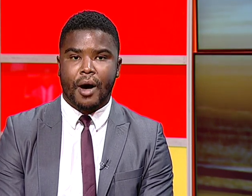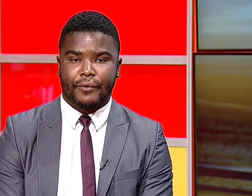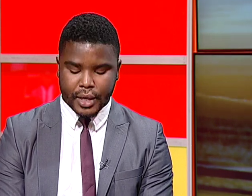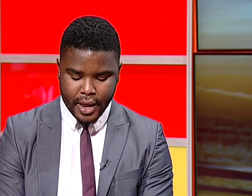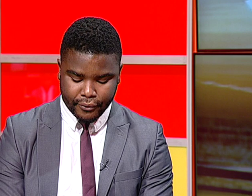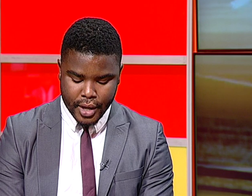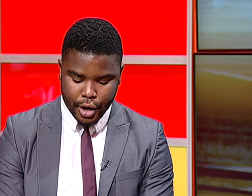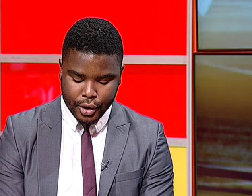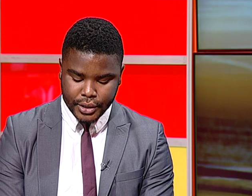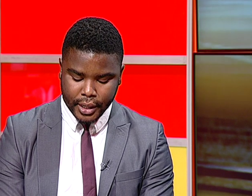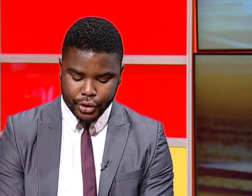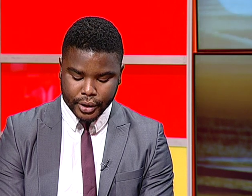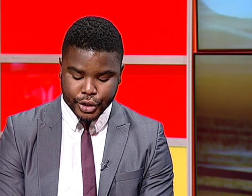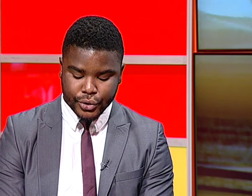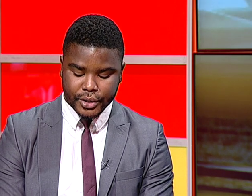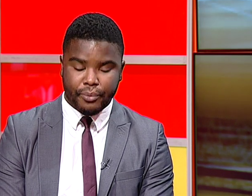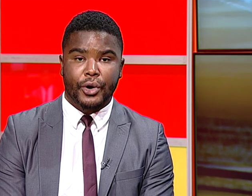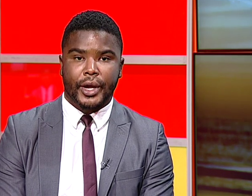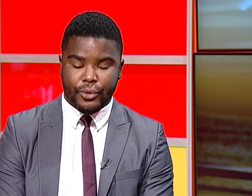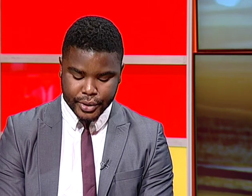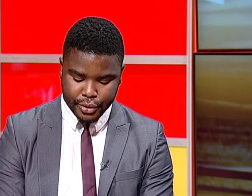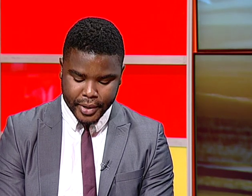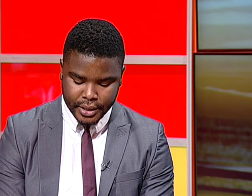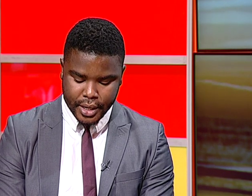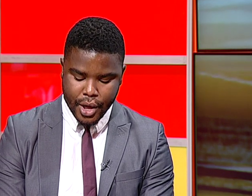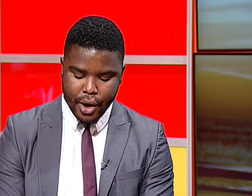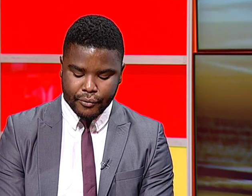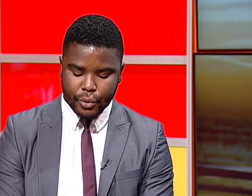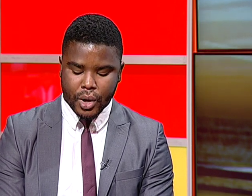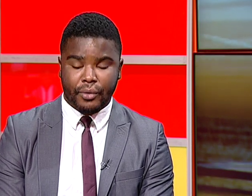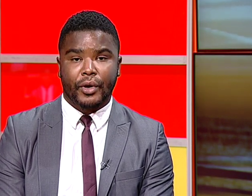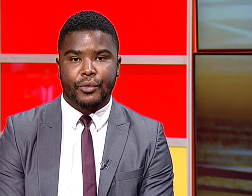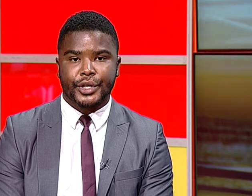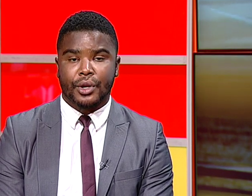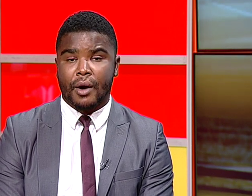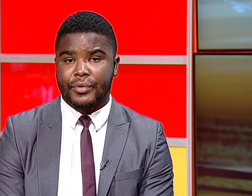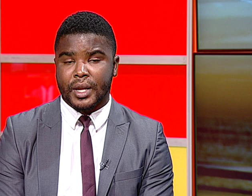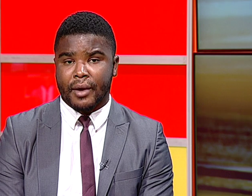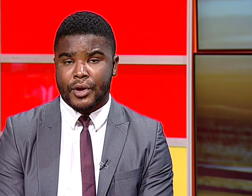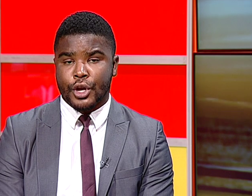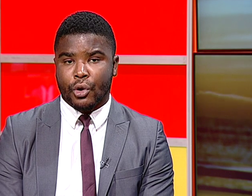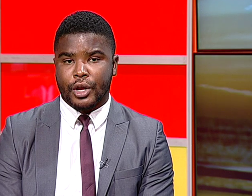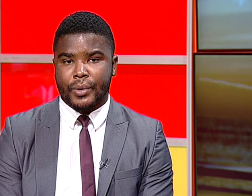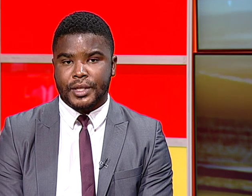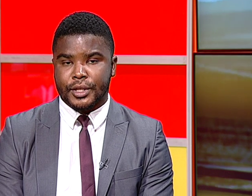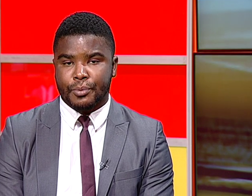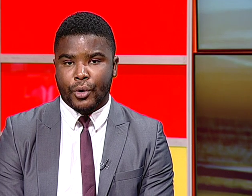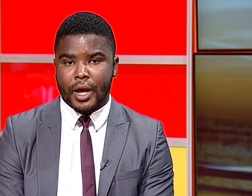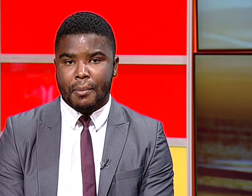the Deaf, alongside Dr. Joseph Murray, who is the President of the World Federation of the Deaf, talking to us this morning about